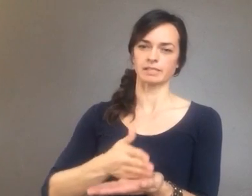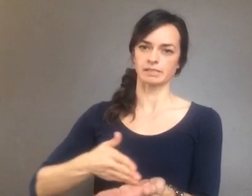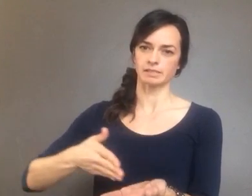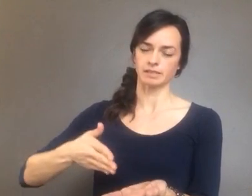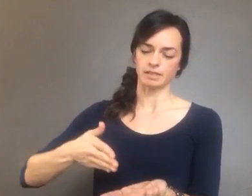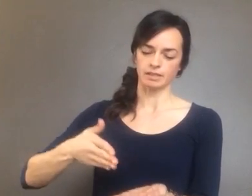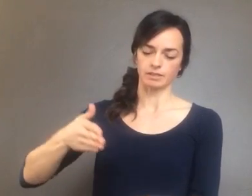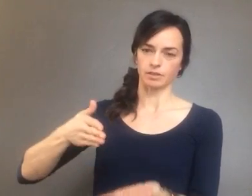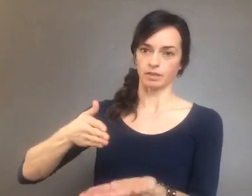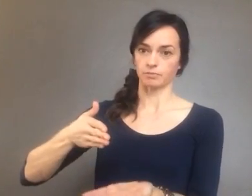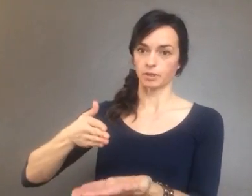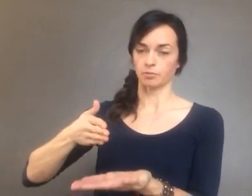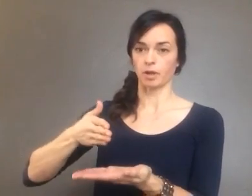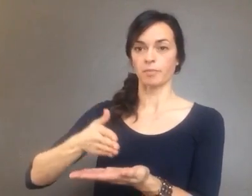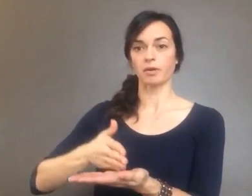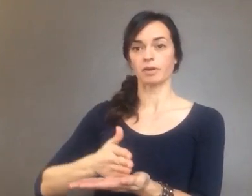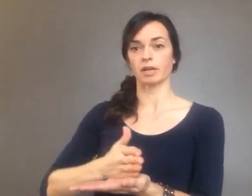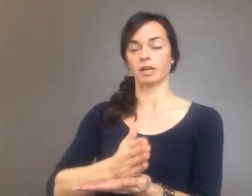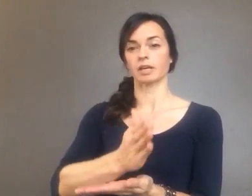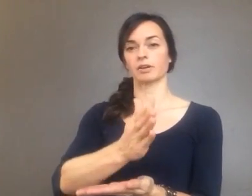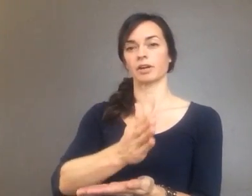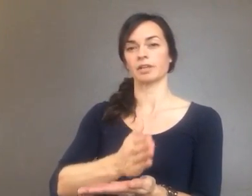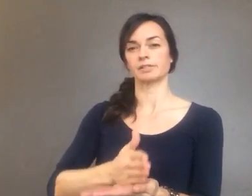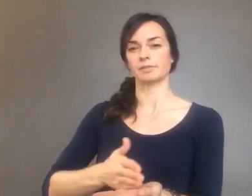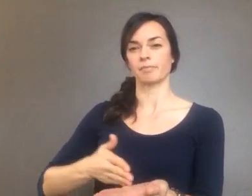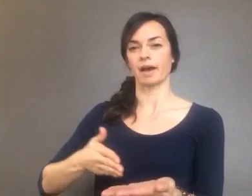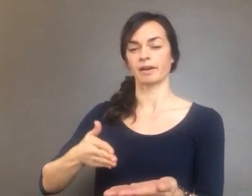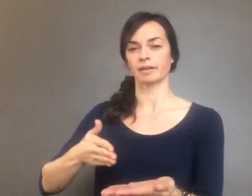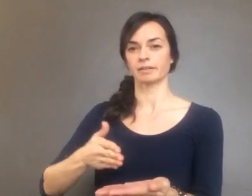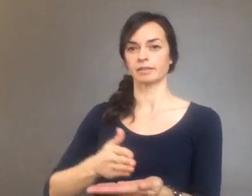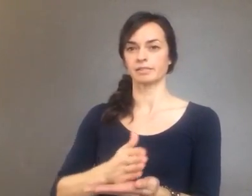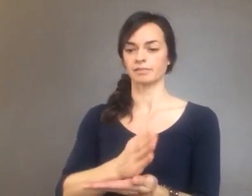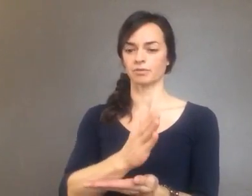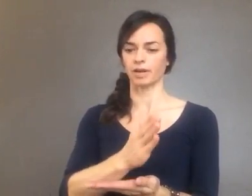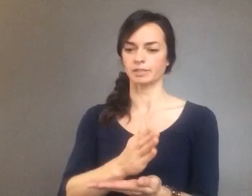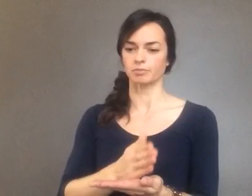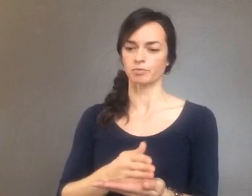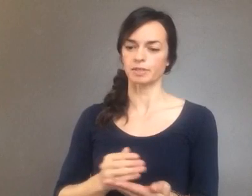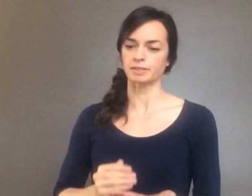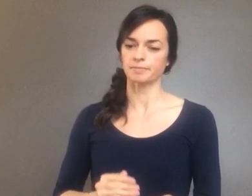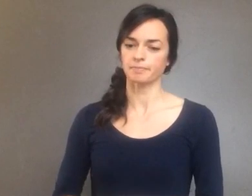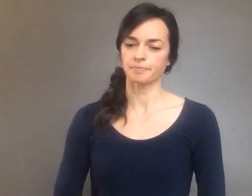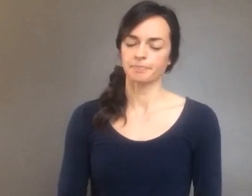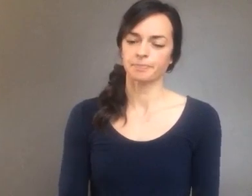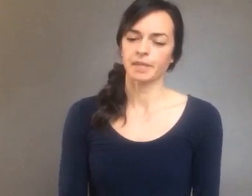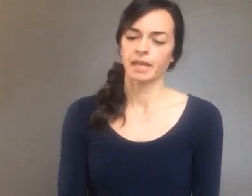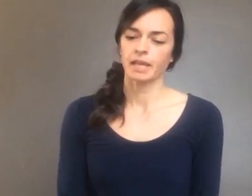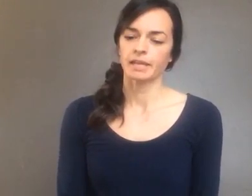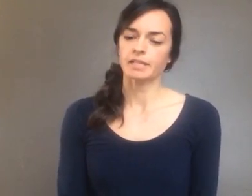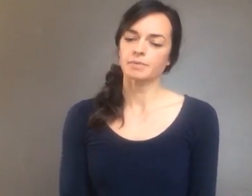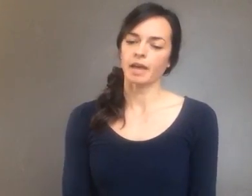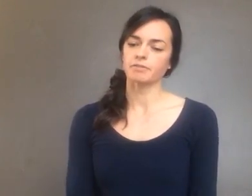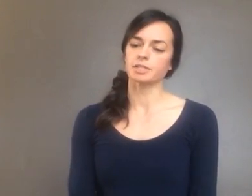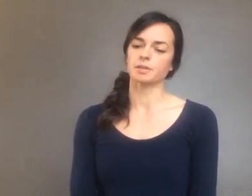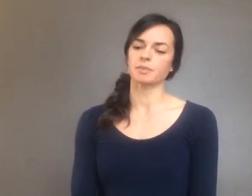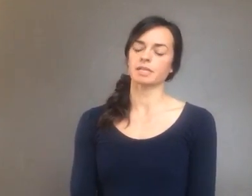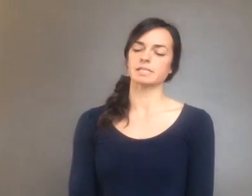rights. You kind of put your palm out and cut across and back, the Civil Rights Movement. Next we have Jim and